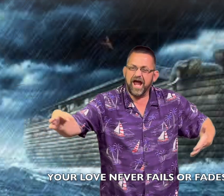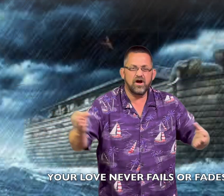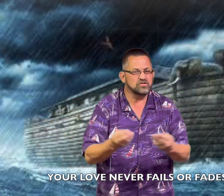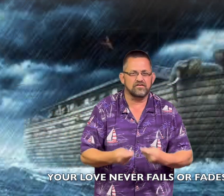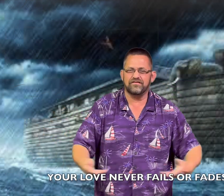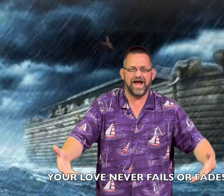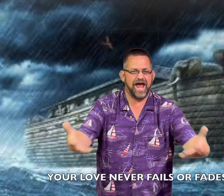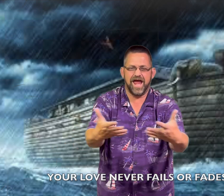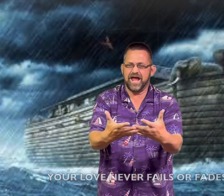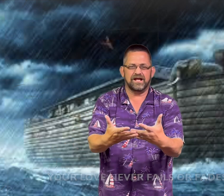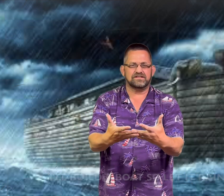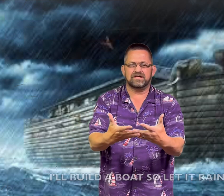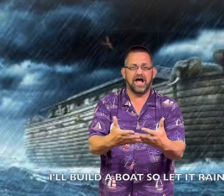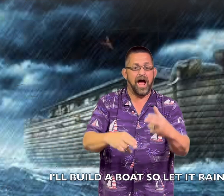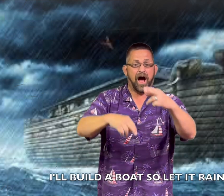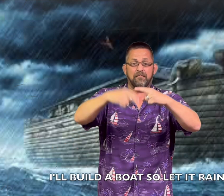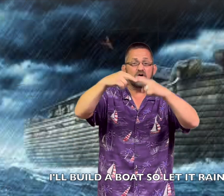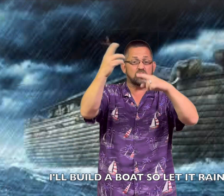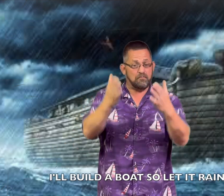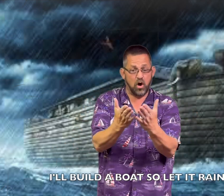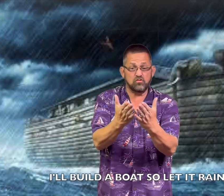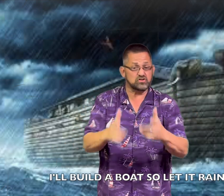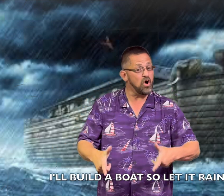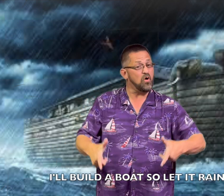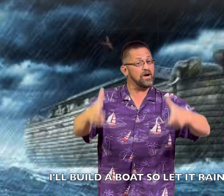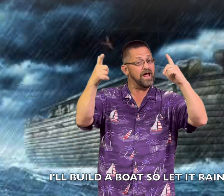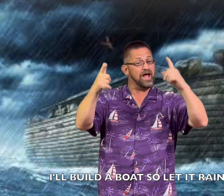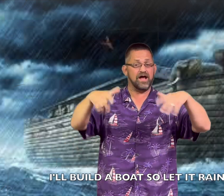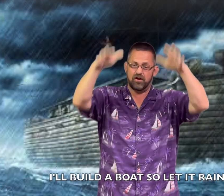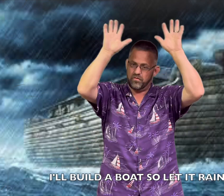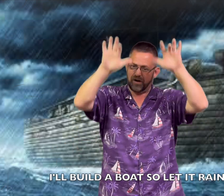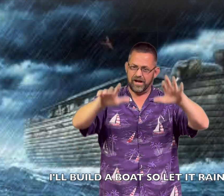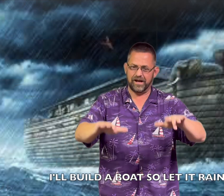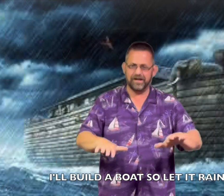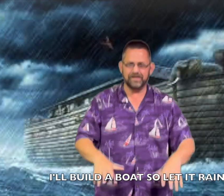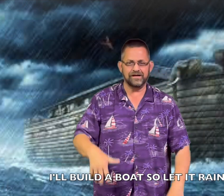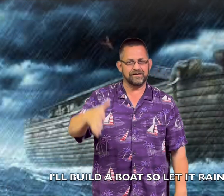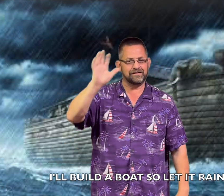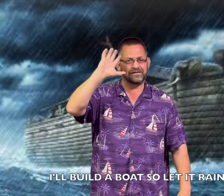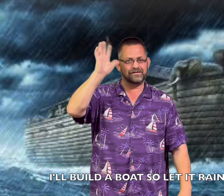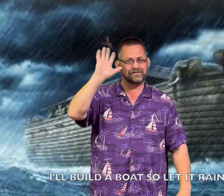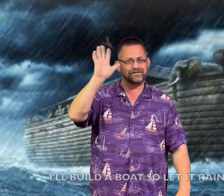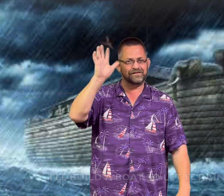fails or fades I'll build a boat so let it rain